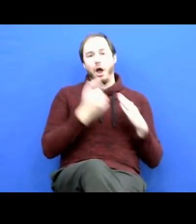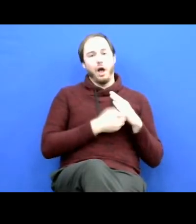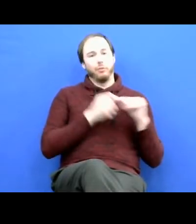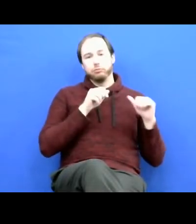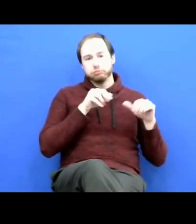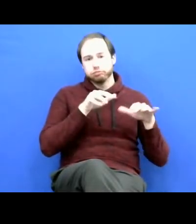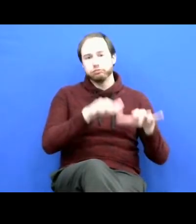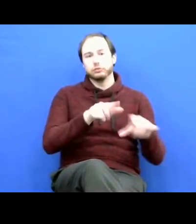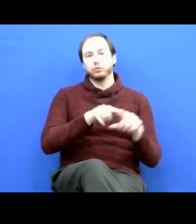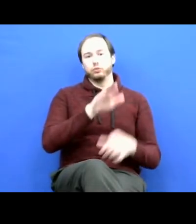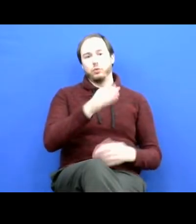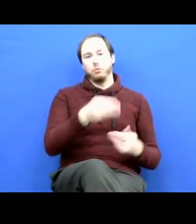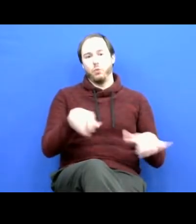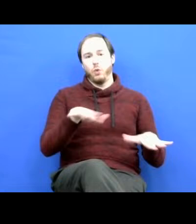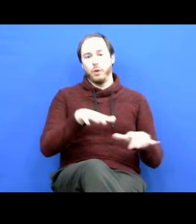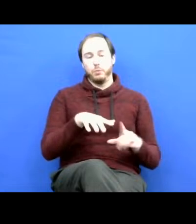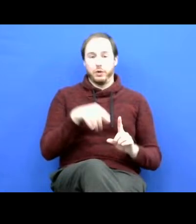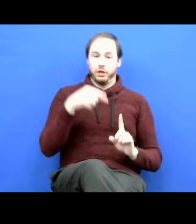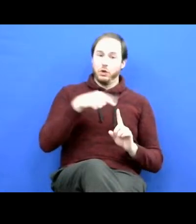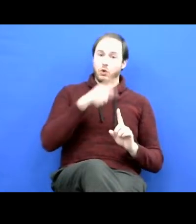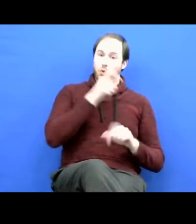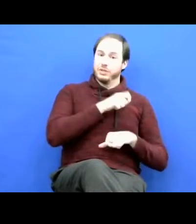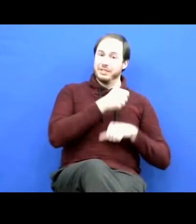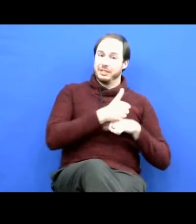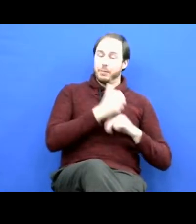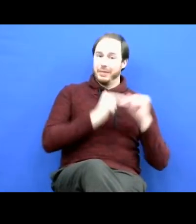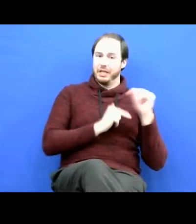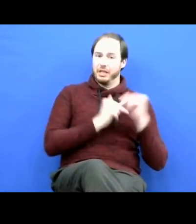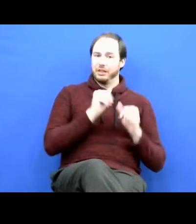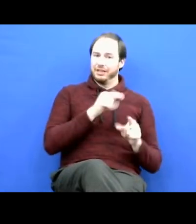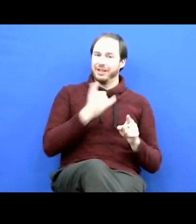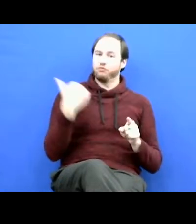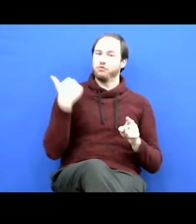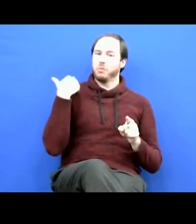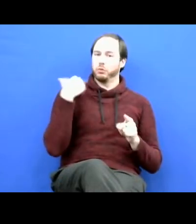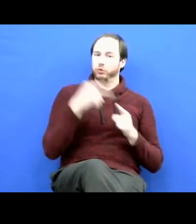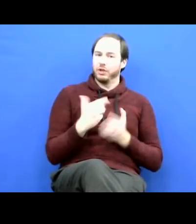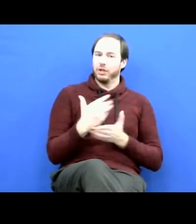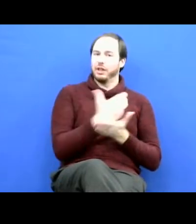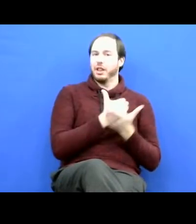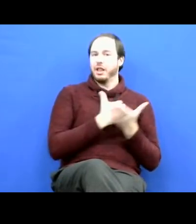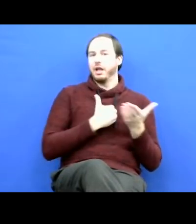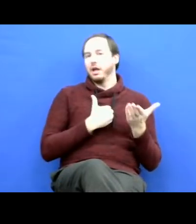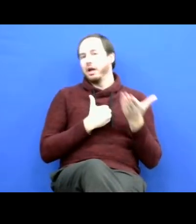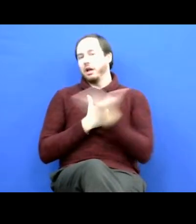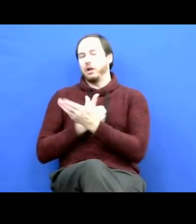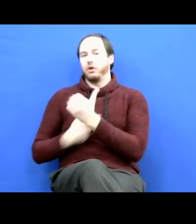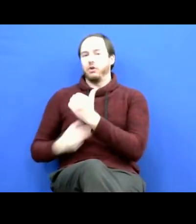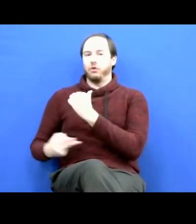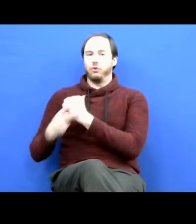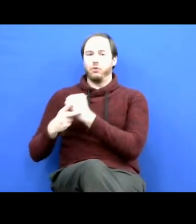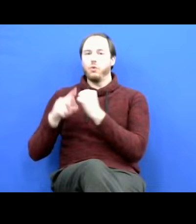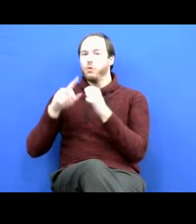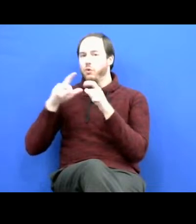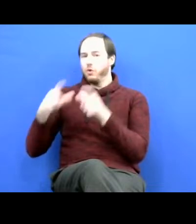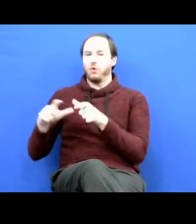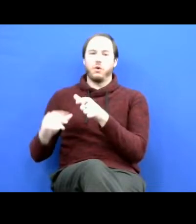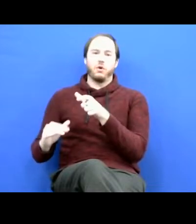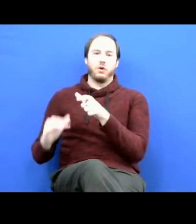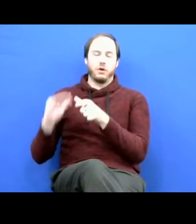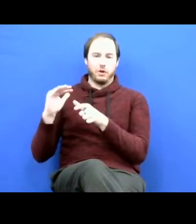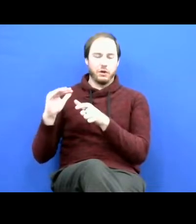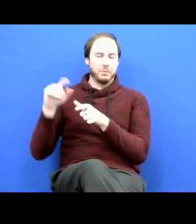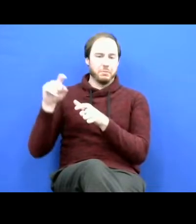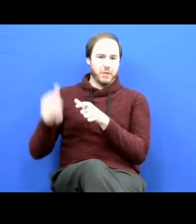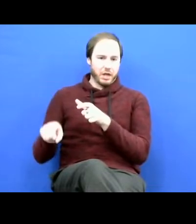Right. They've got to collect that. All of this area that they're now putting in impervious surfaces, whether it's parking lot or roofs, they've